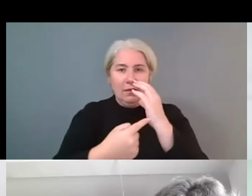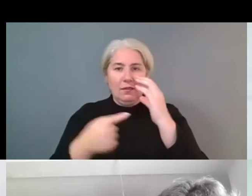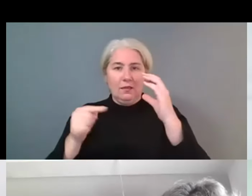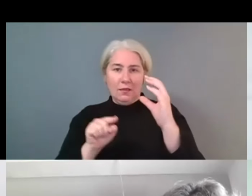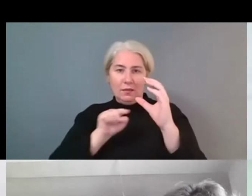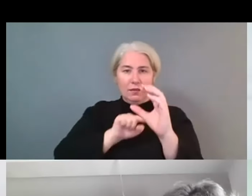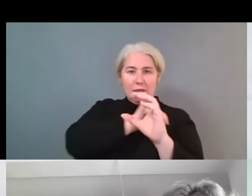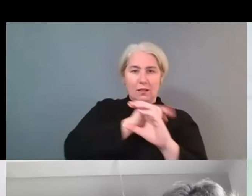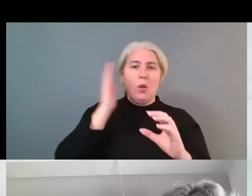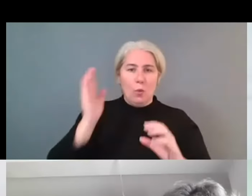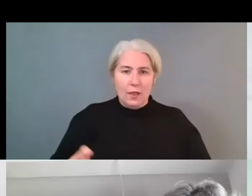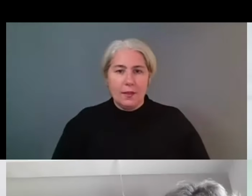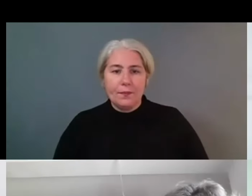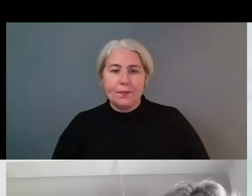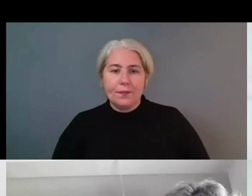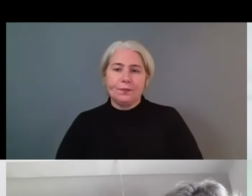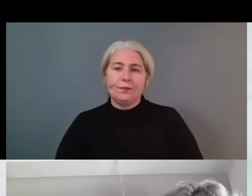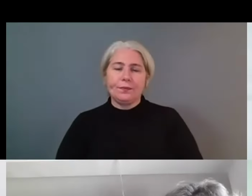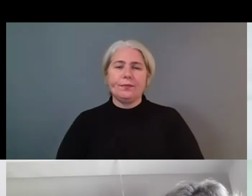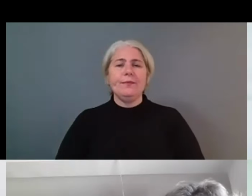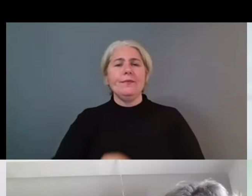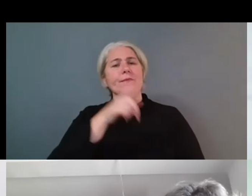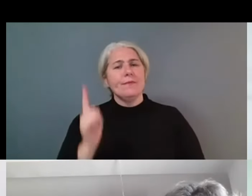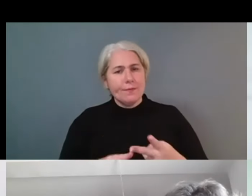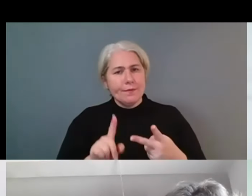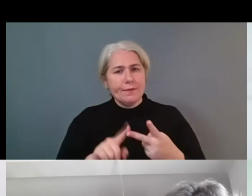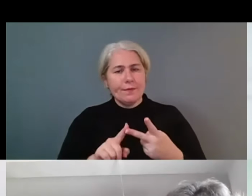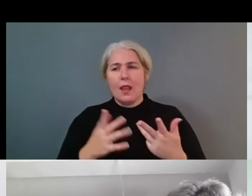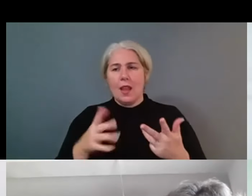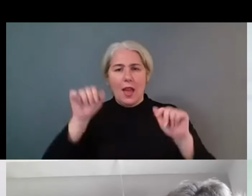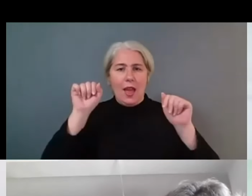with regard to deinstitutionalization, with regard to